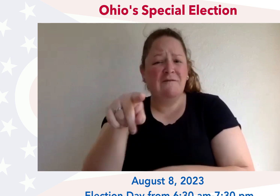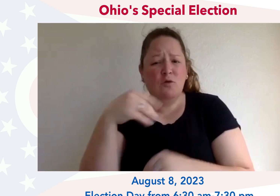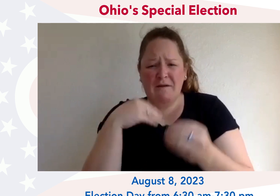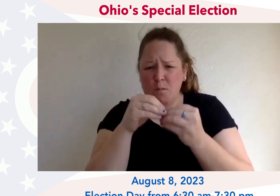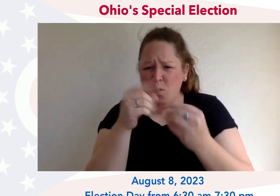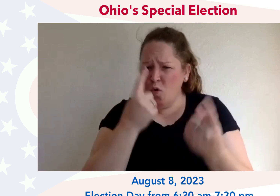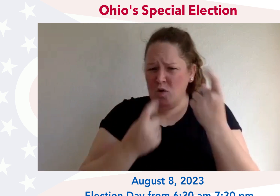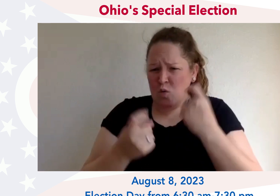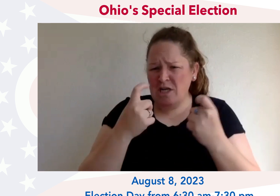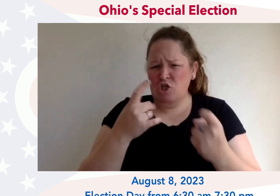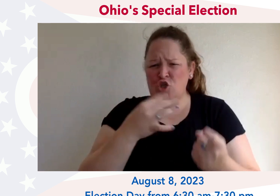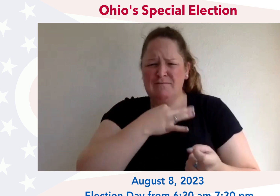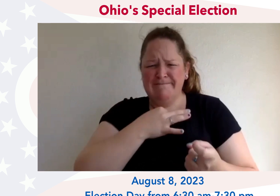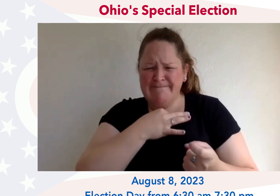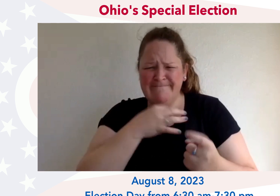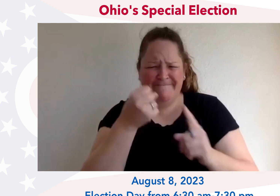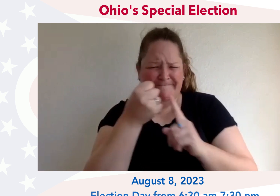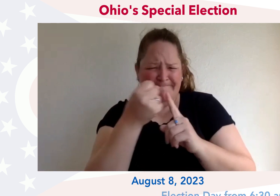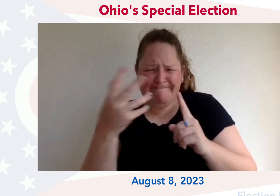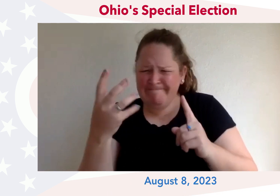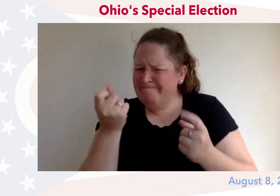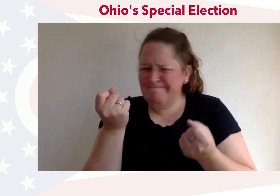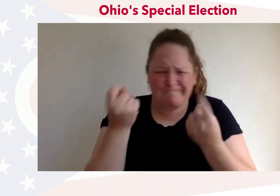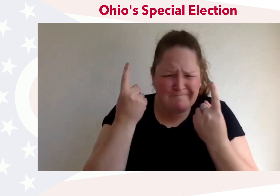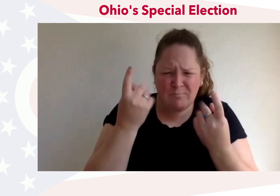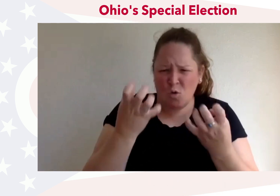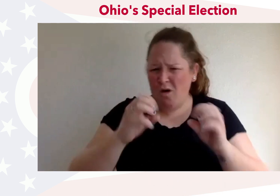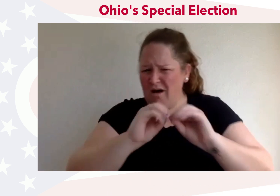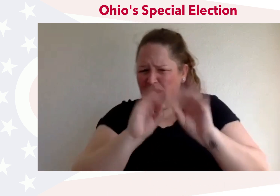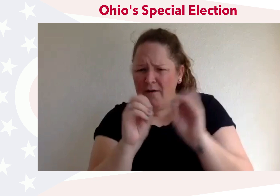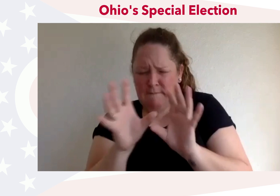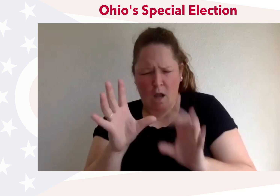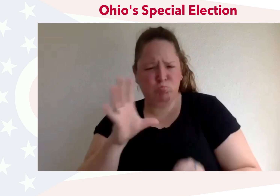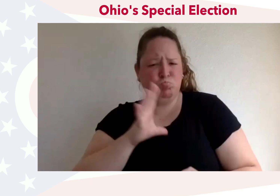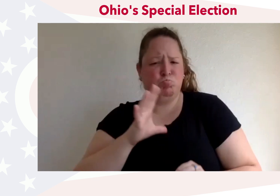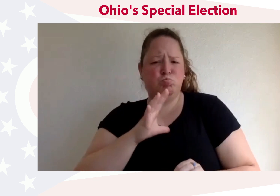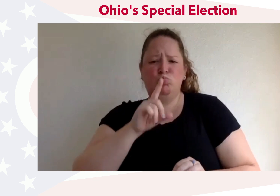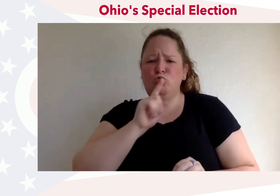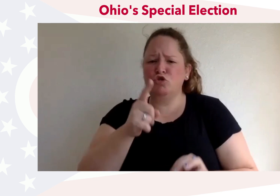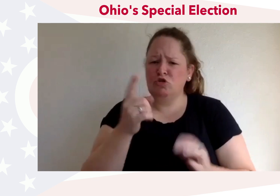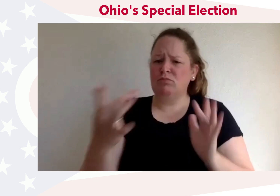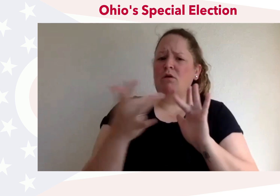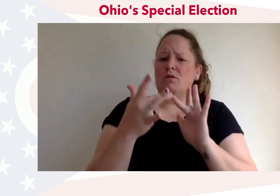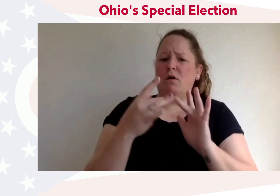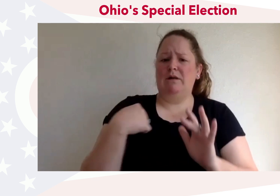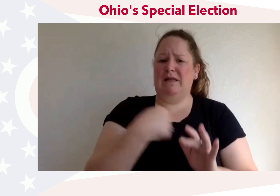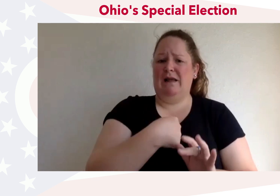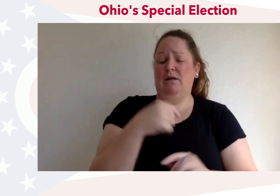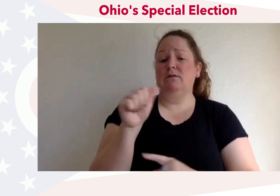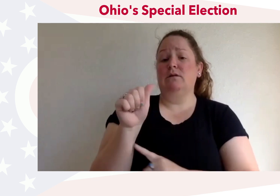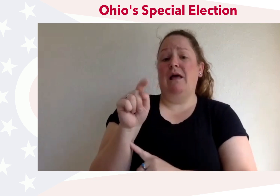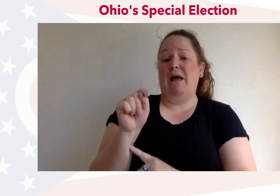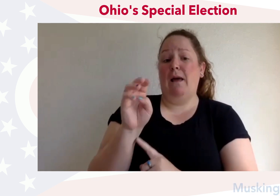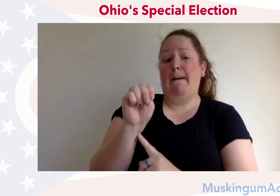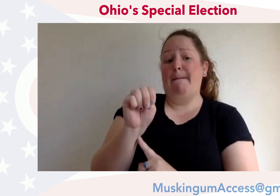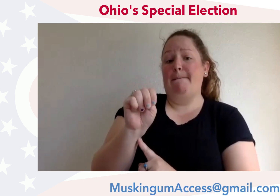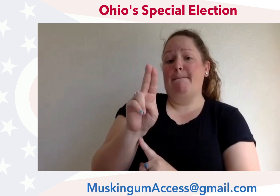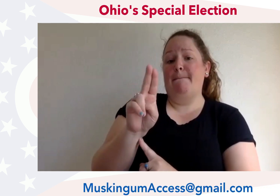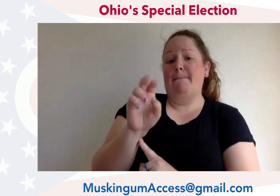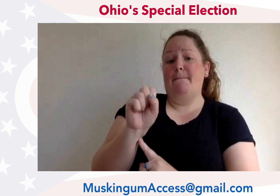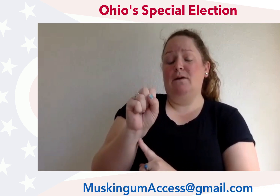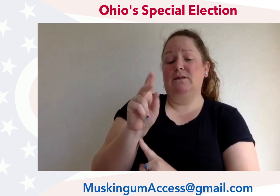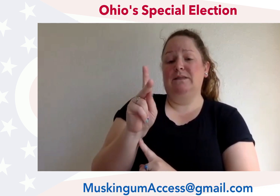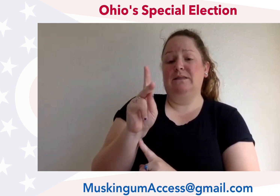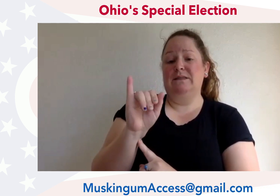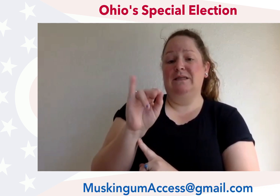night. If you have any more questions regarding this special election or you want some clarification, please go ahead and contact